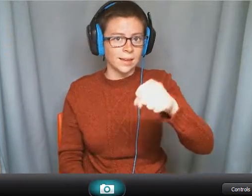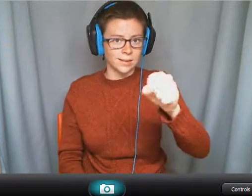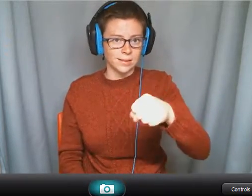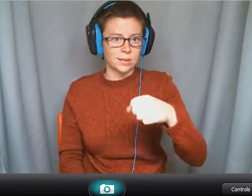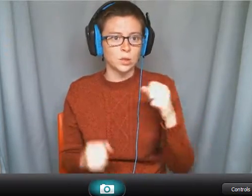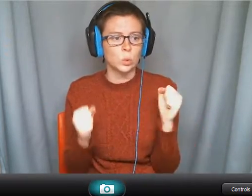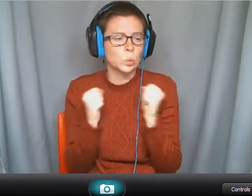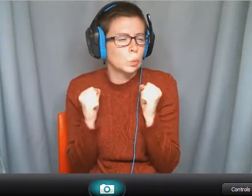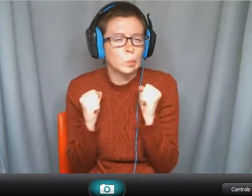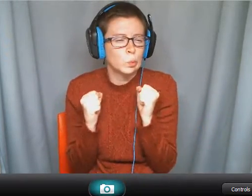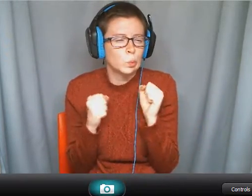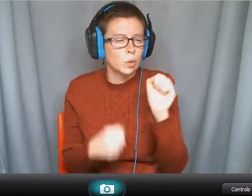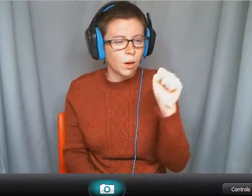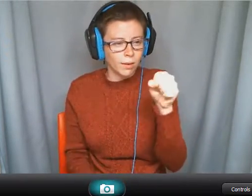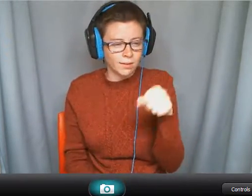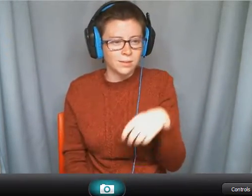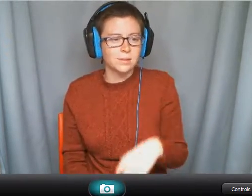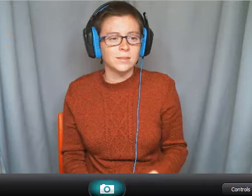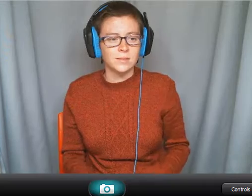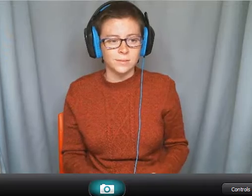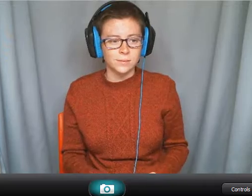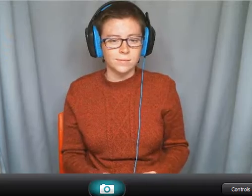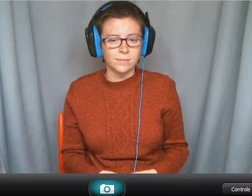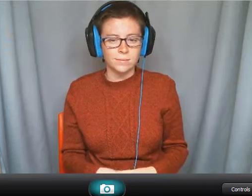When do you know that it's windy?